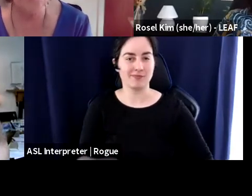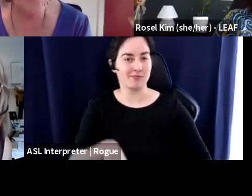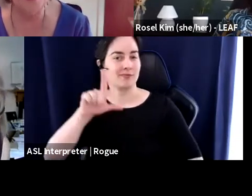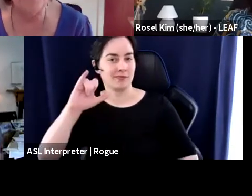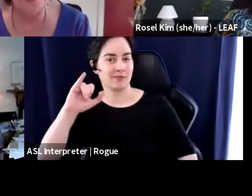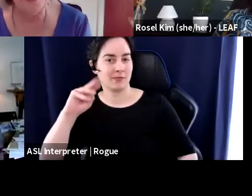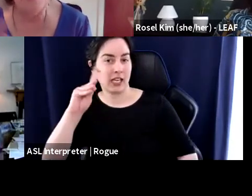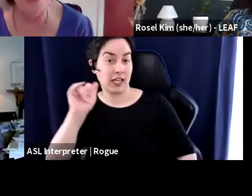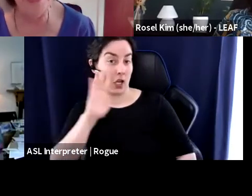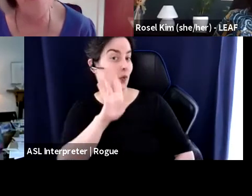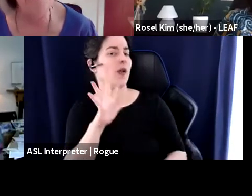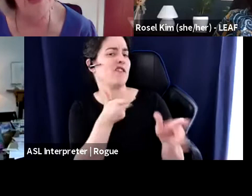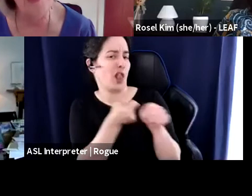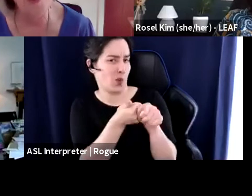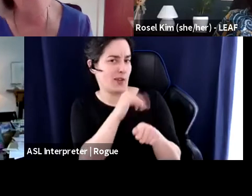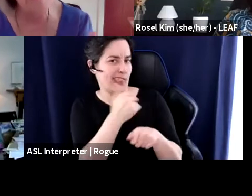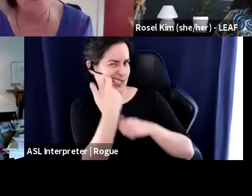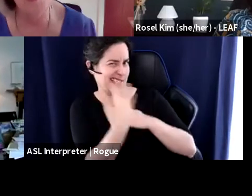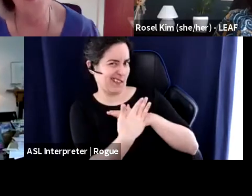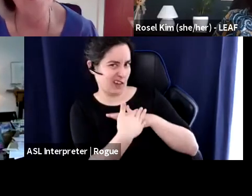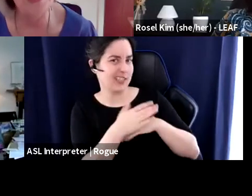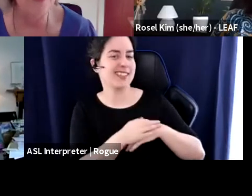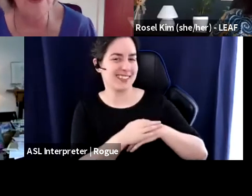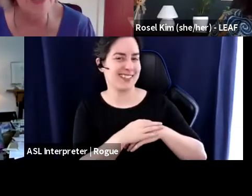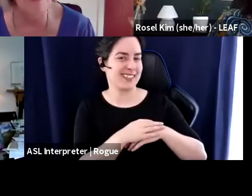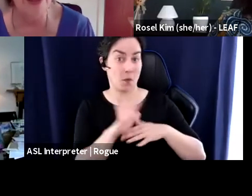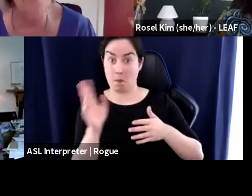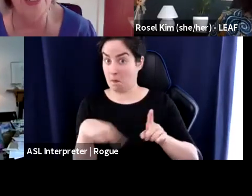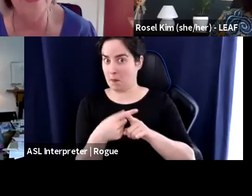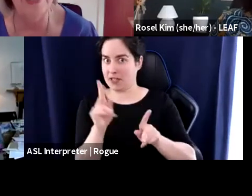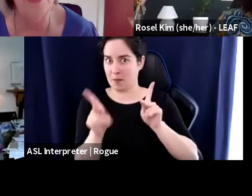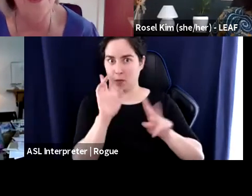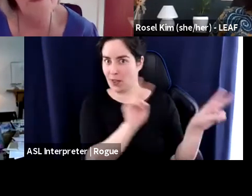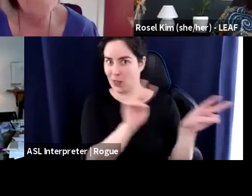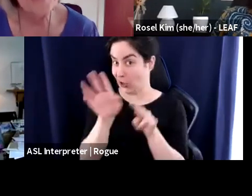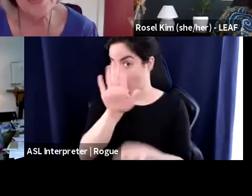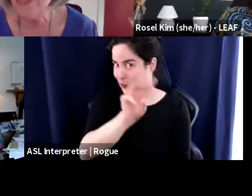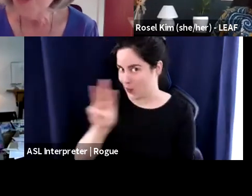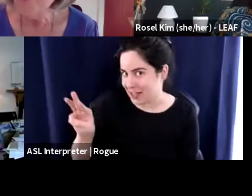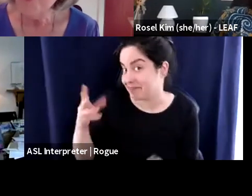you for those tips and help drive people to your website and otherwise get there.